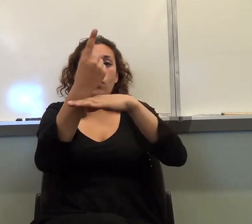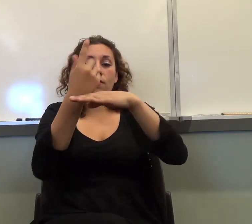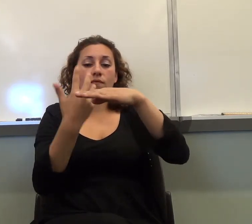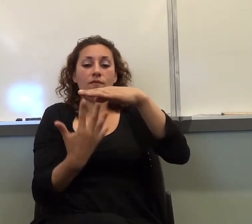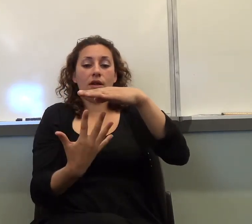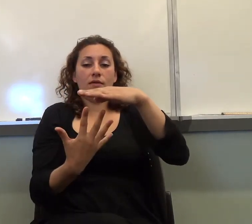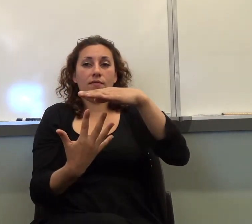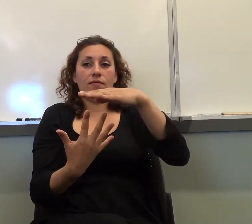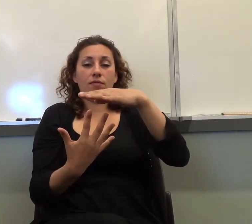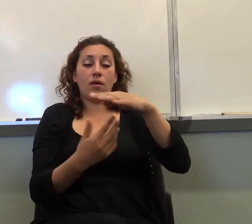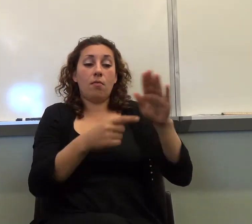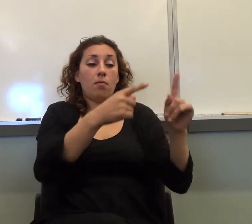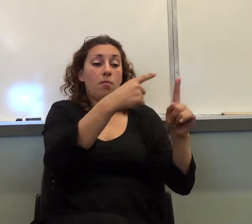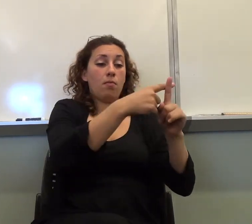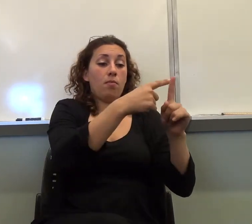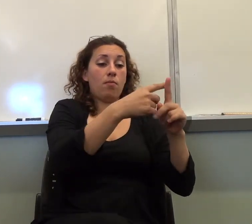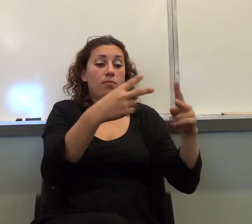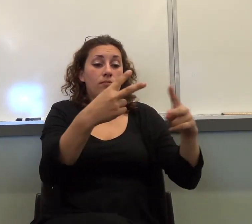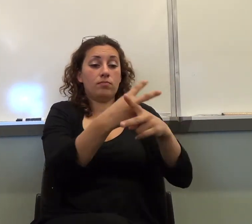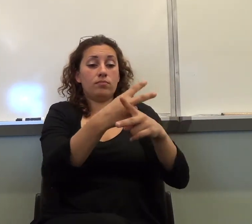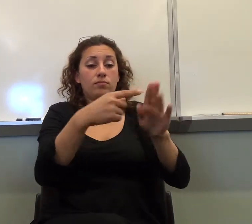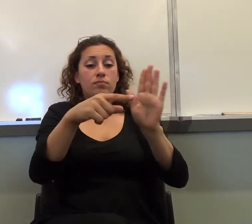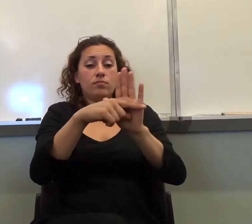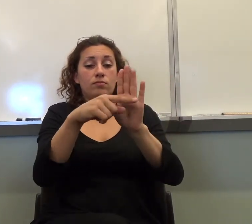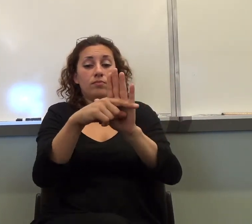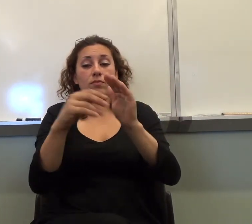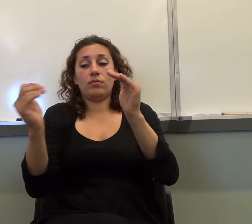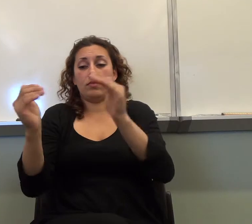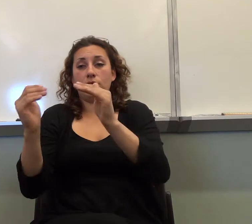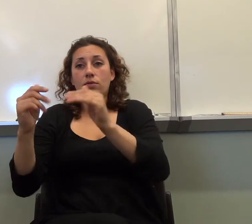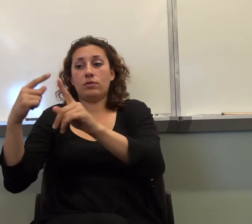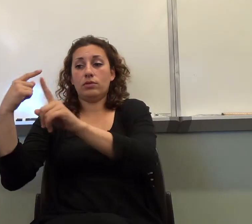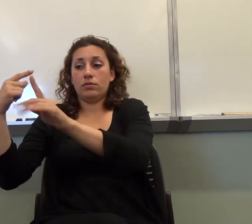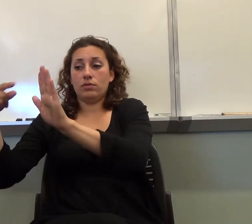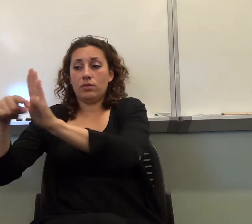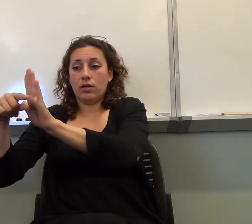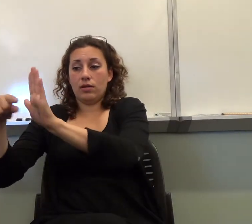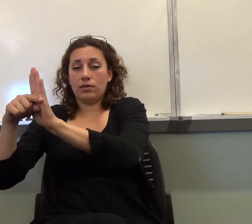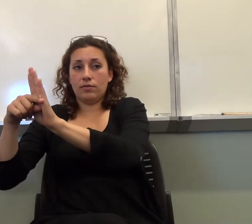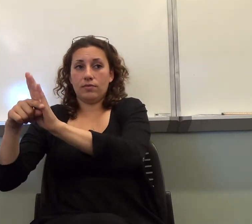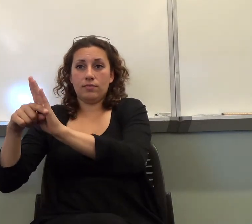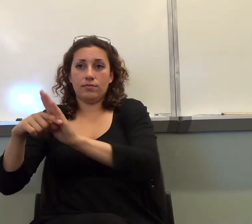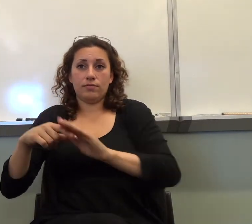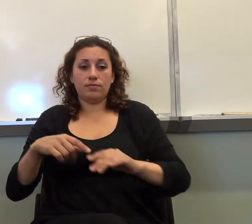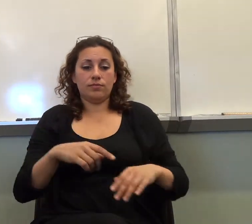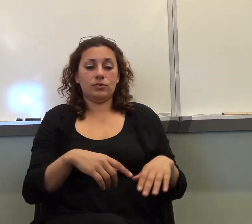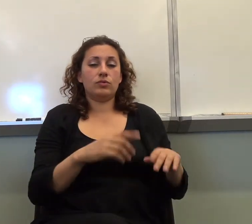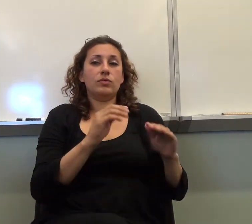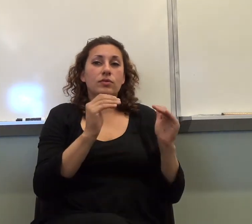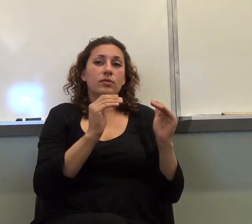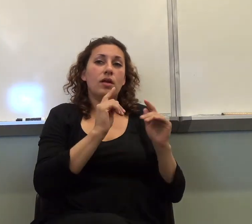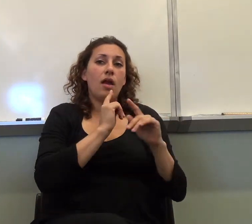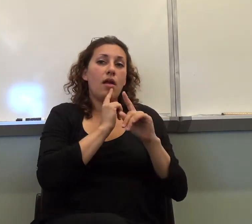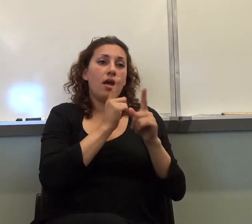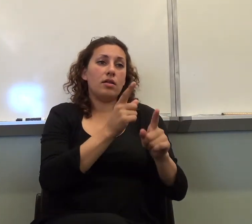Positive times a negative is a negative. 5 goes into that 10 times. It's negative 10.